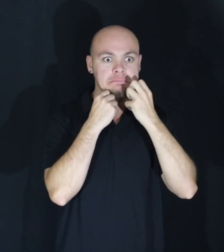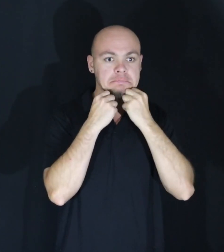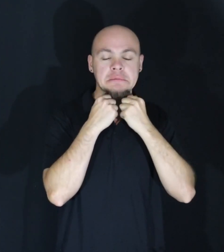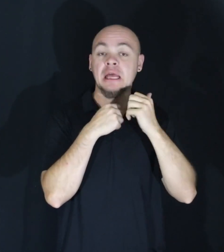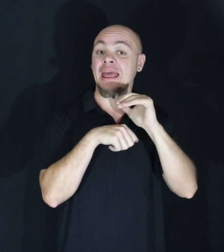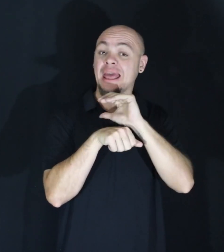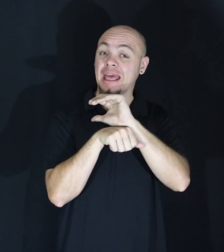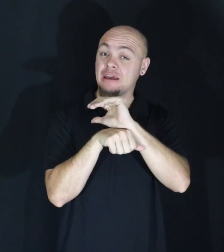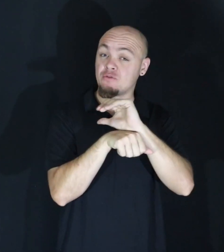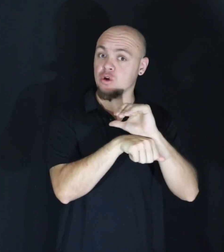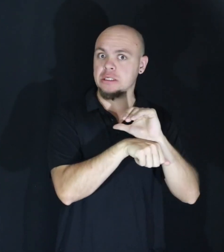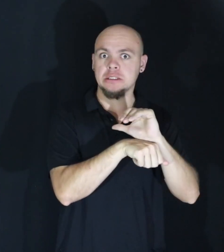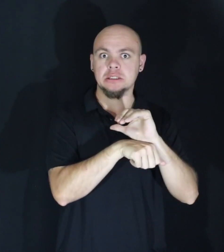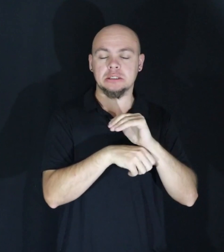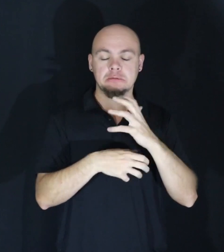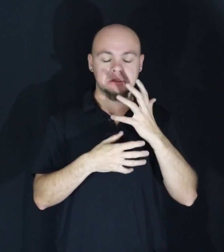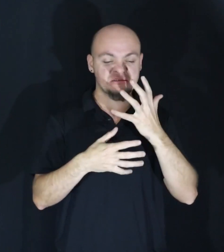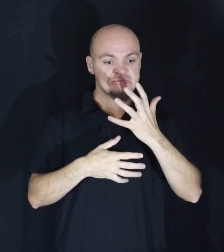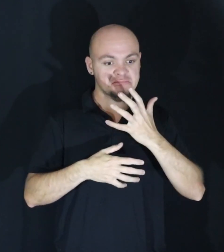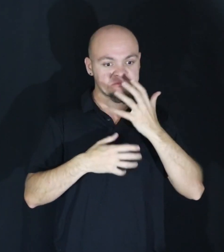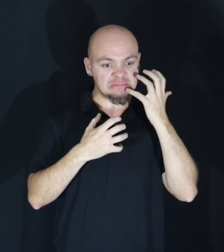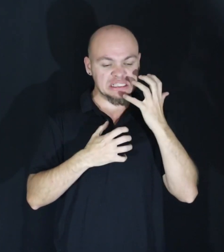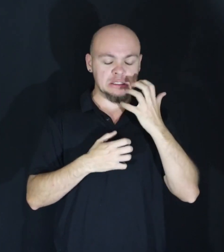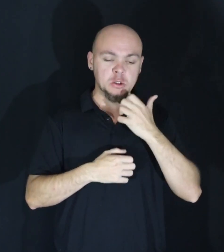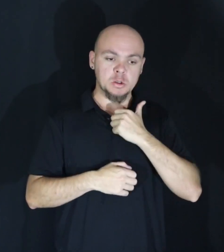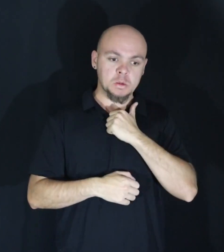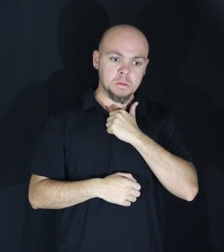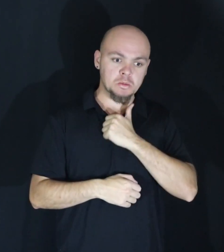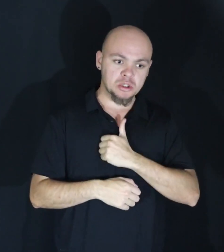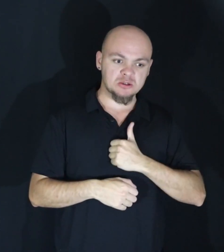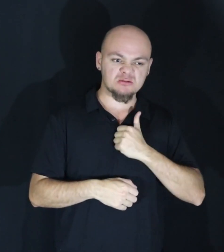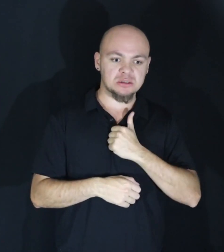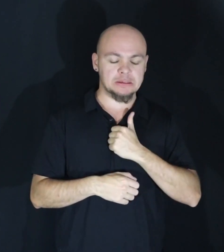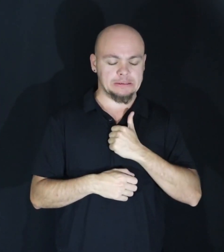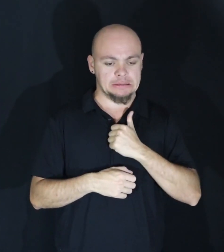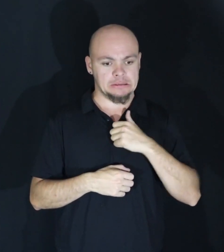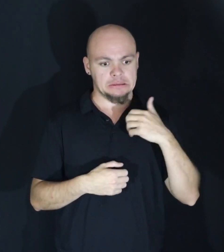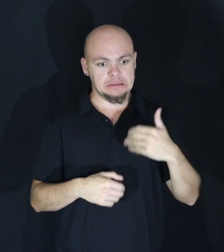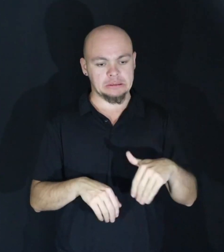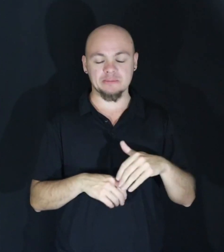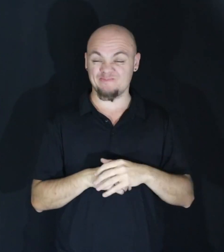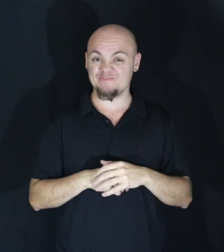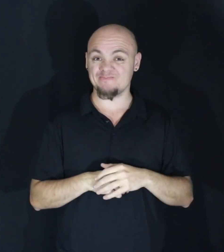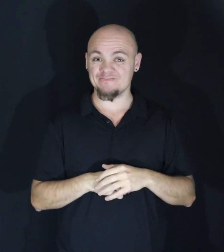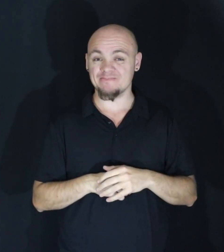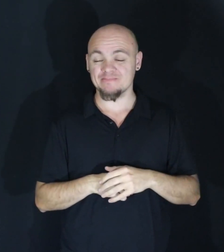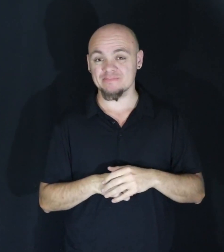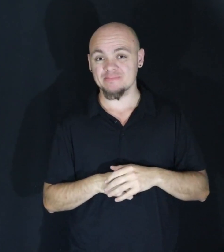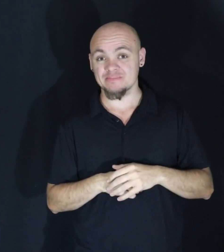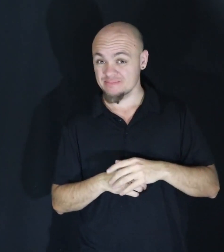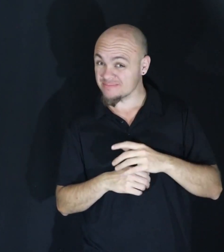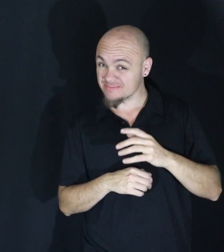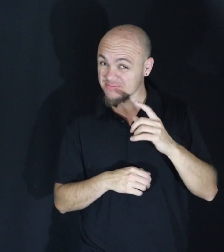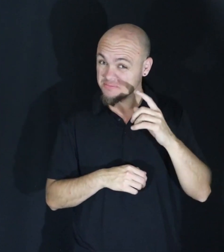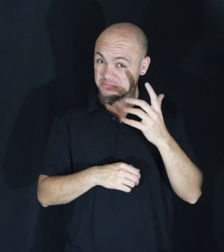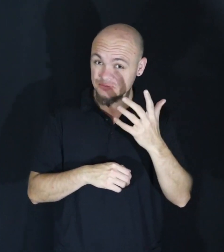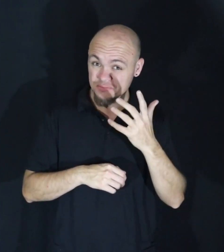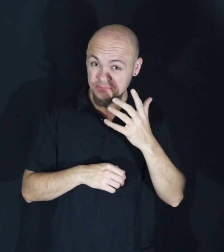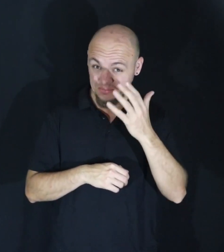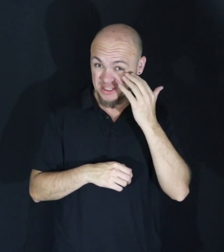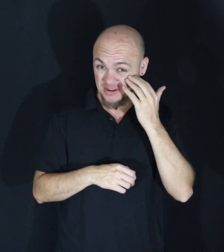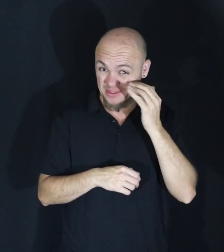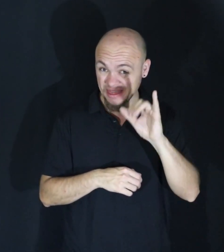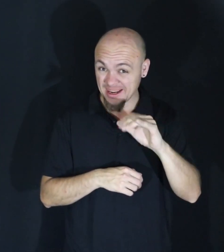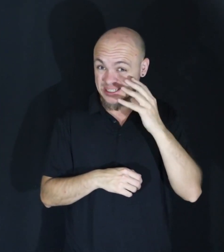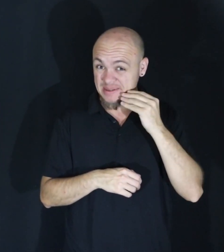night came rage, regret, and remorse. Sound familiar?